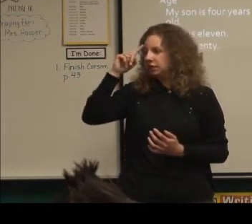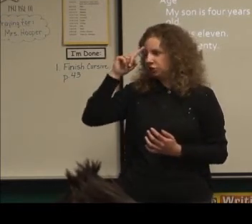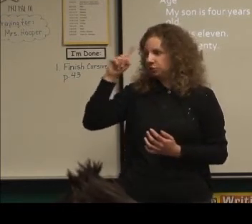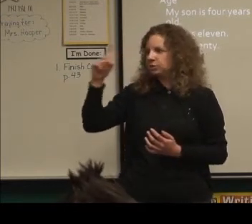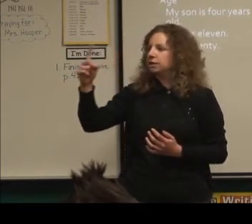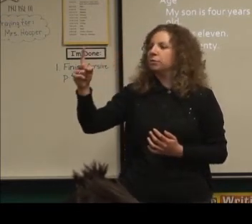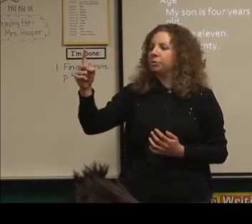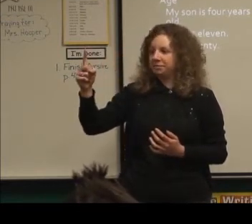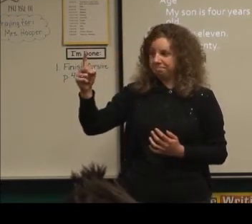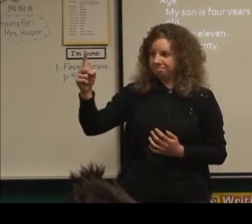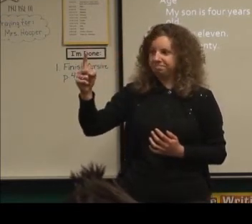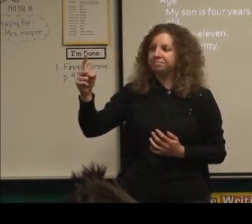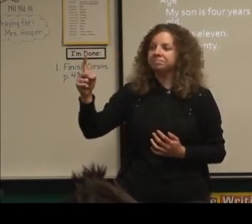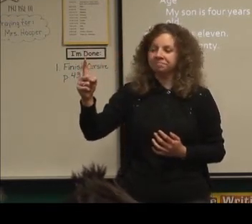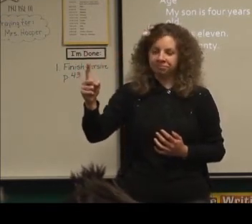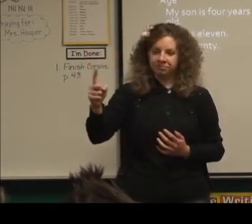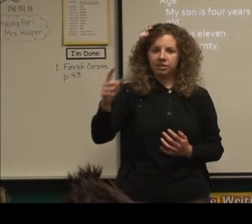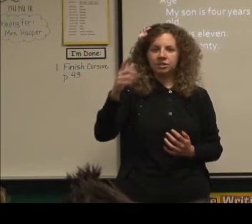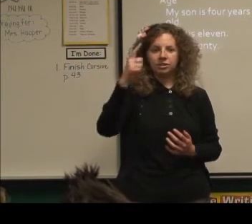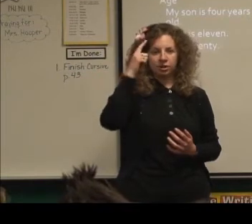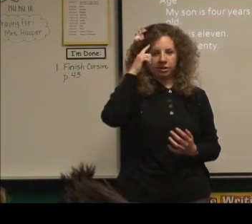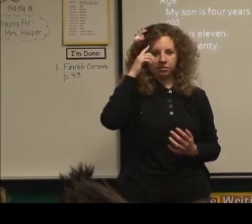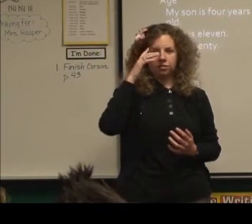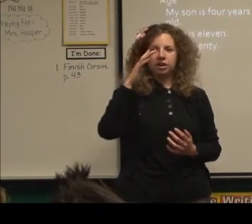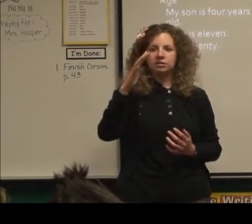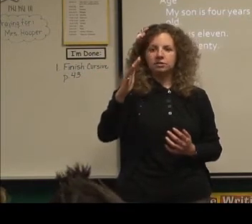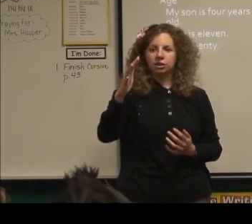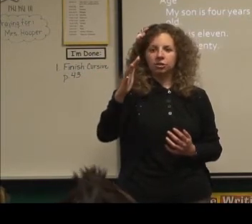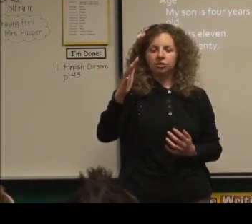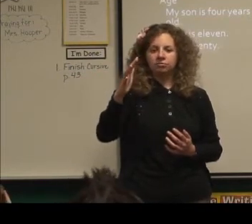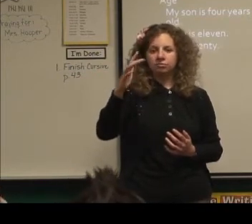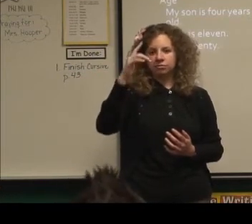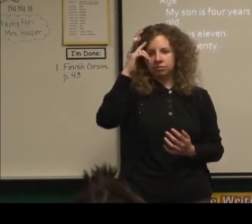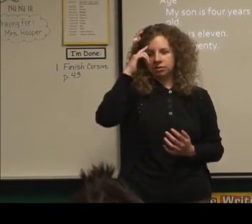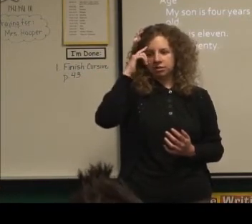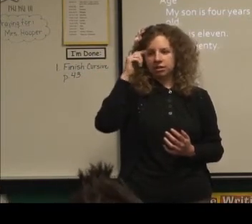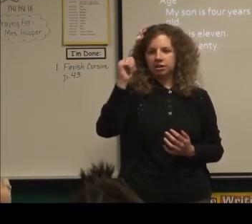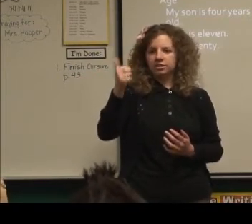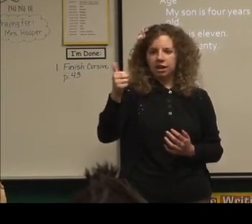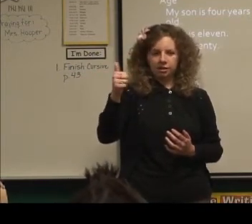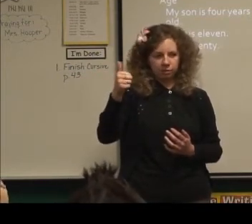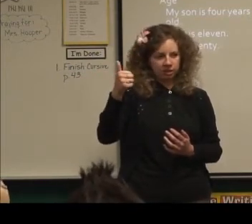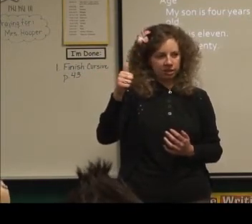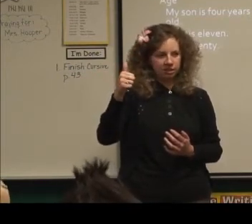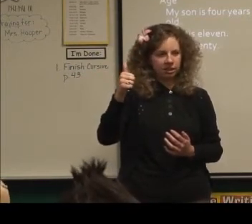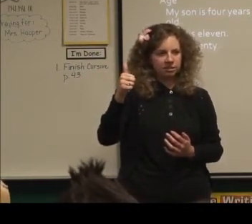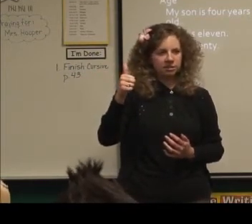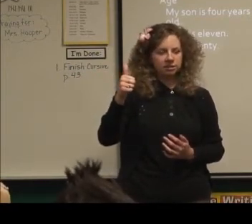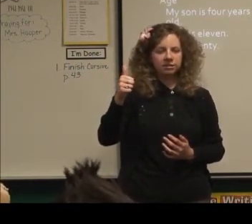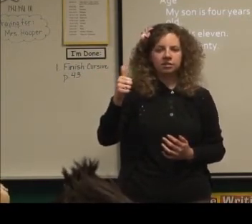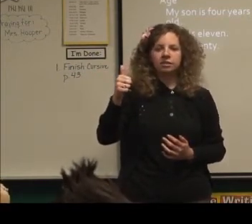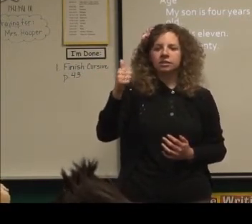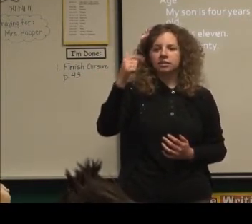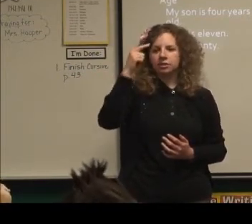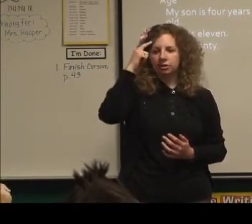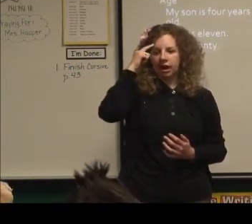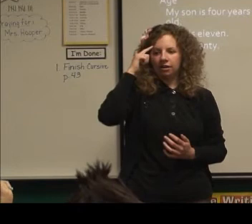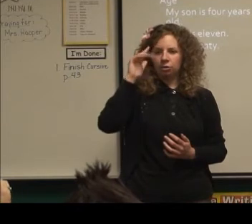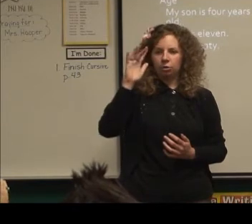is just with the number 1. And then you have a nickel, a dime or 10 cents. And you have a